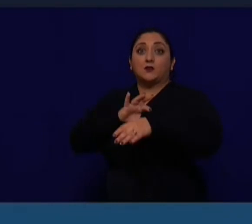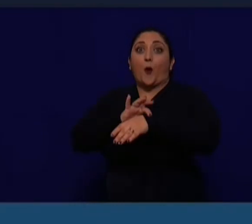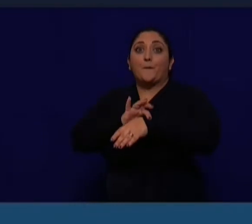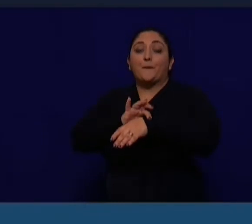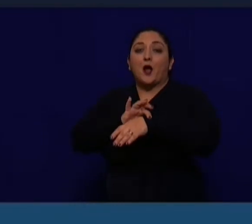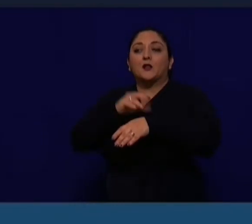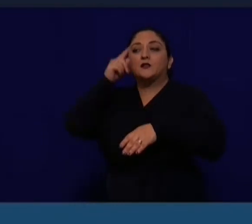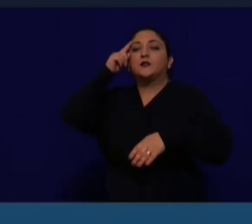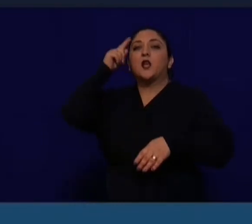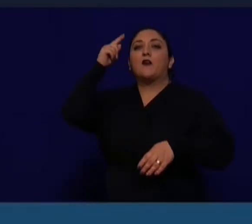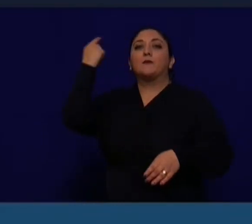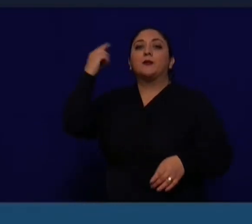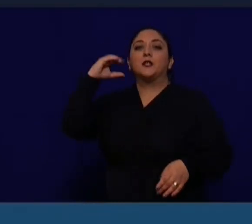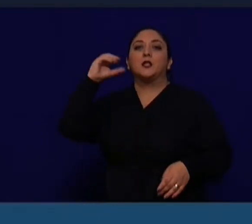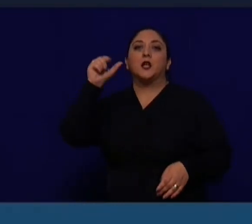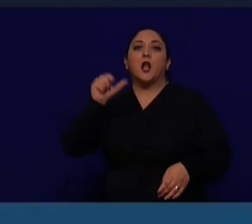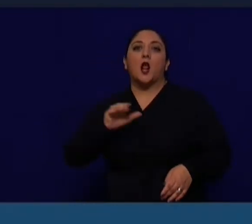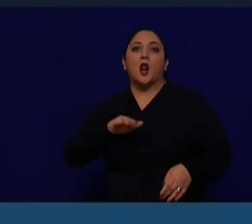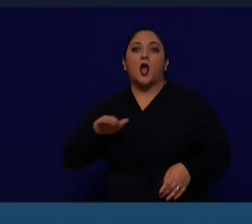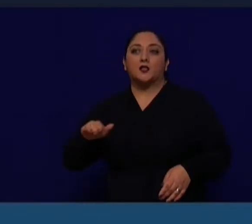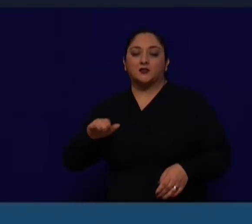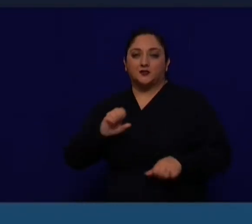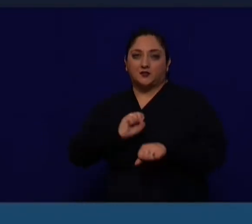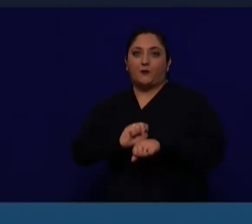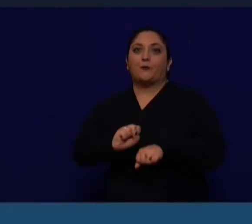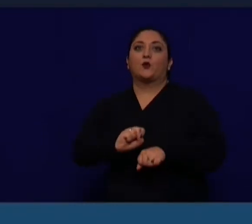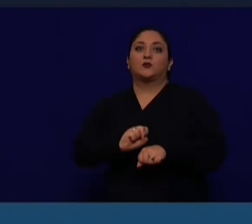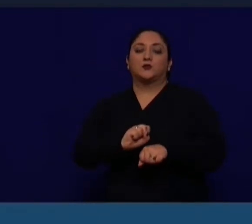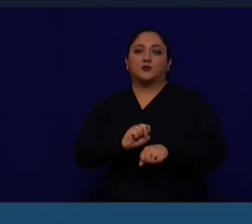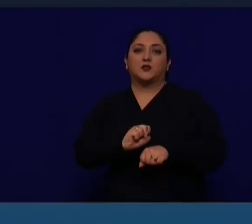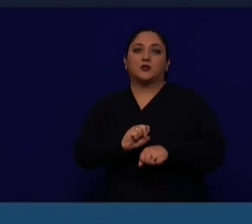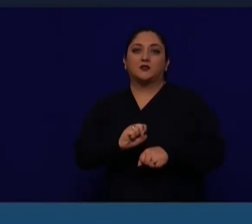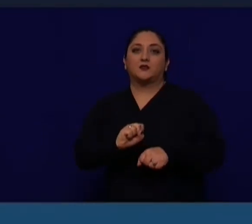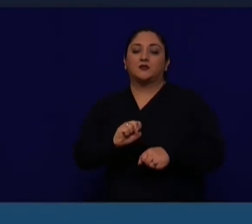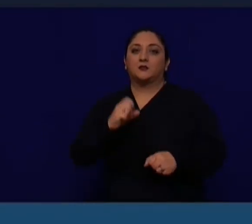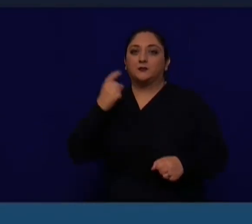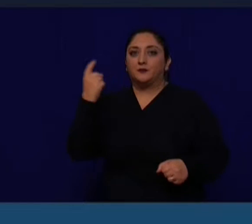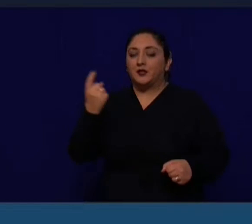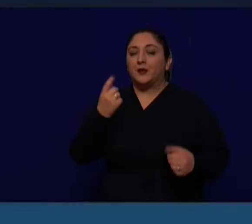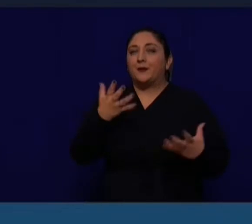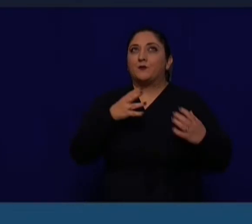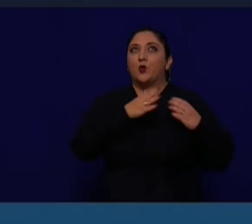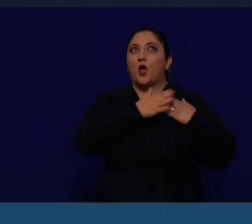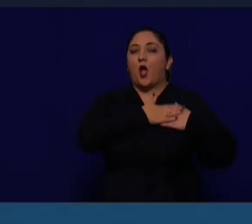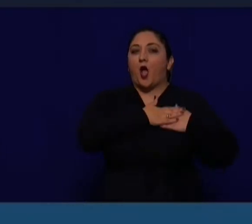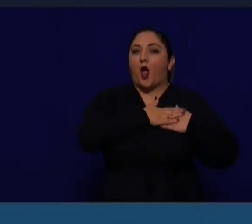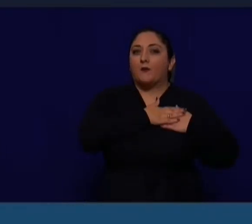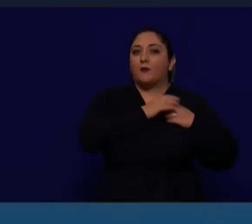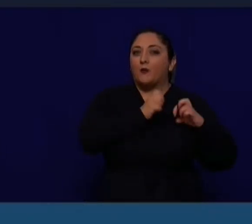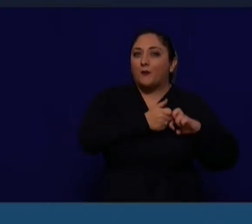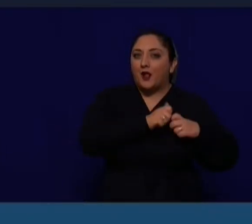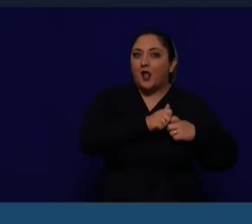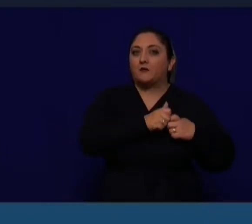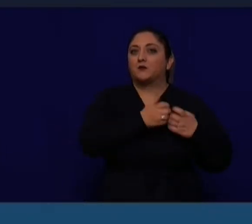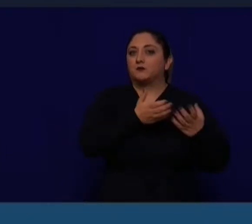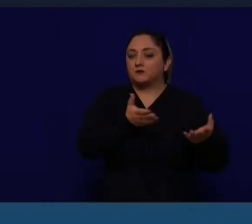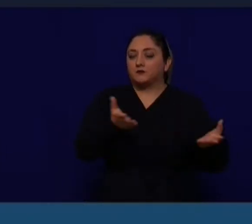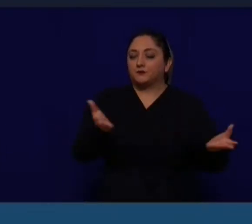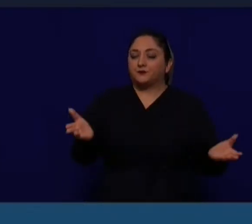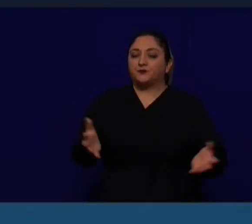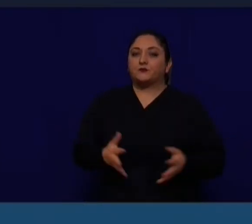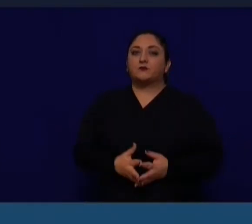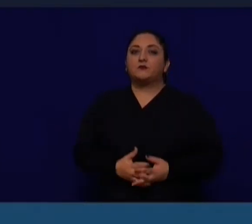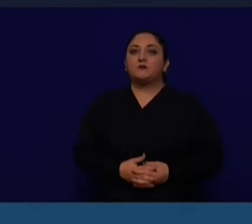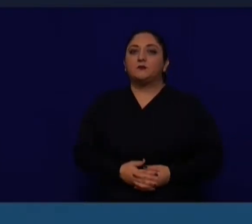huma jkunu qegħdin jikkuraw ċertu kundizzjonijiet speċifiċi, pereżempju heart failure clinic. Dawk ġibnihom kollha. Ġvjana kemm